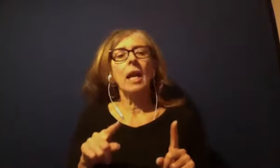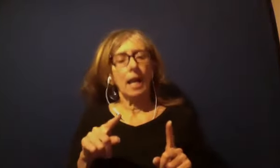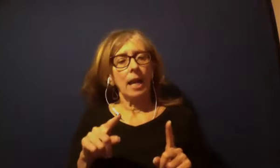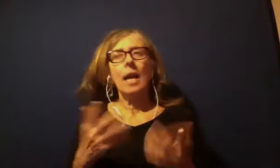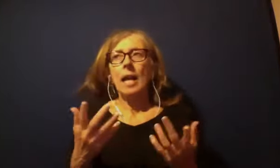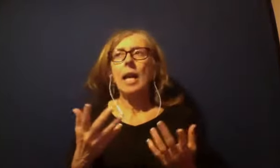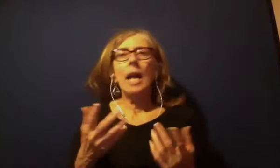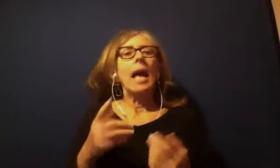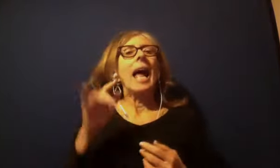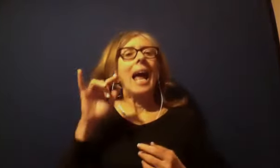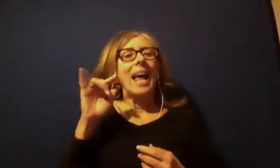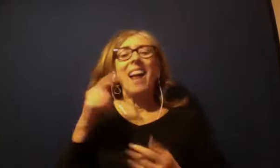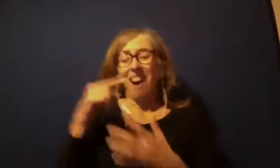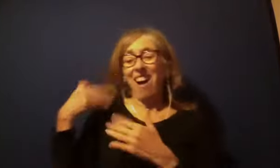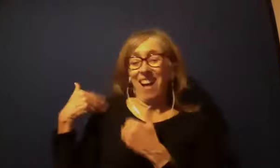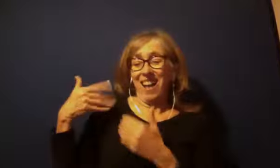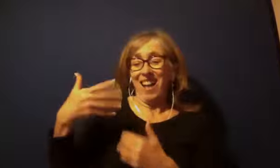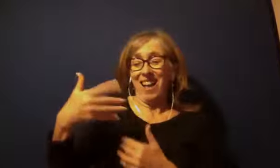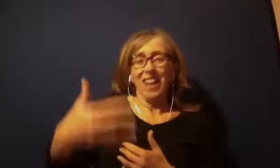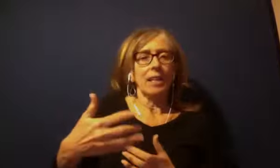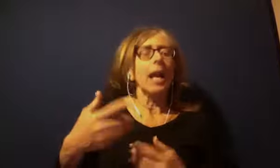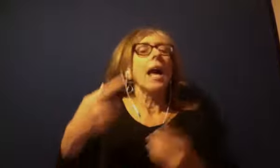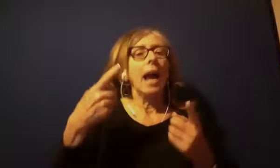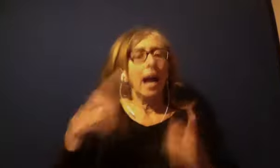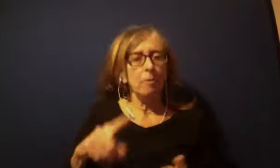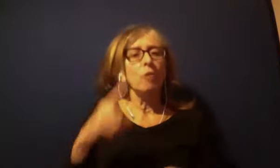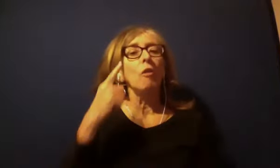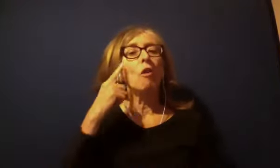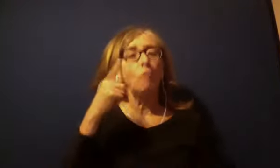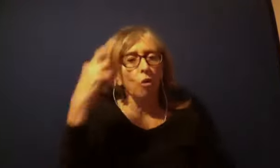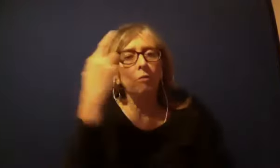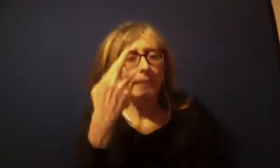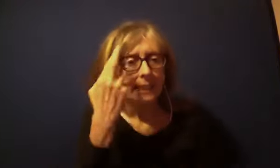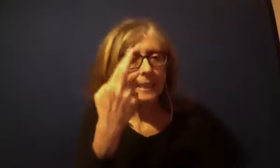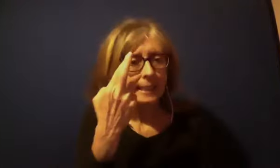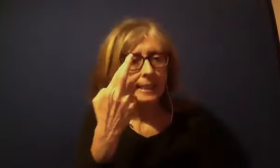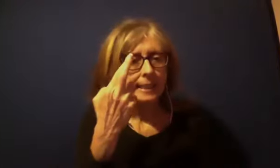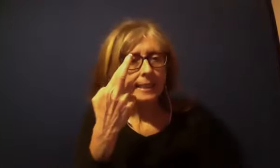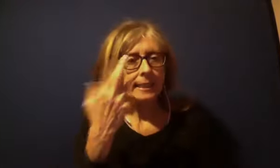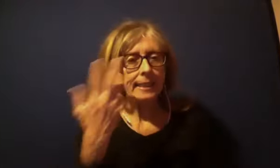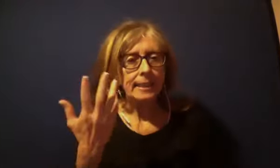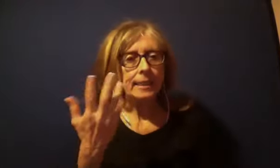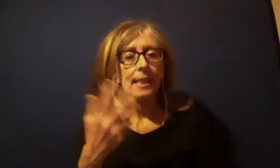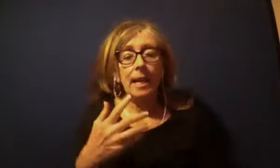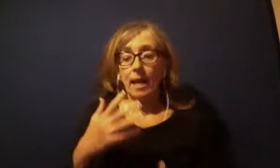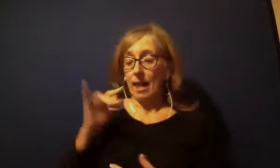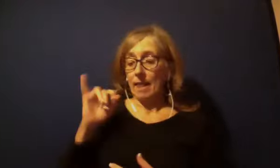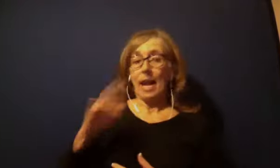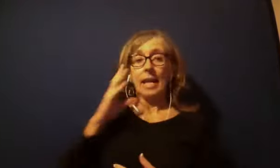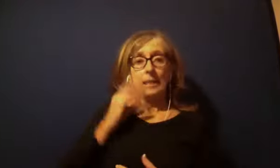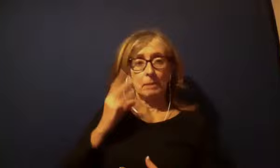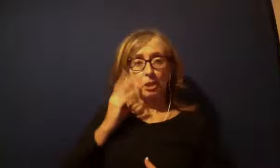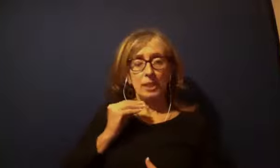that has gone in vain, any of that, what I've done in the past. It has been some way useful to someone else through sponsorship. And I would have